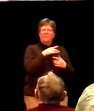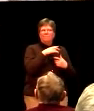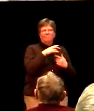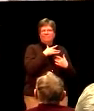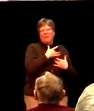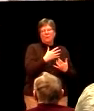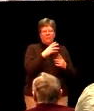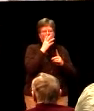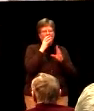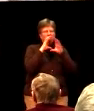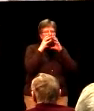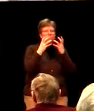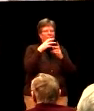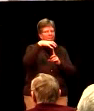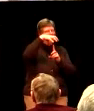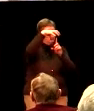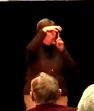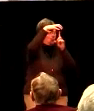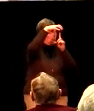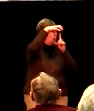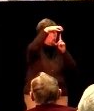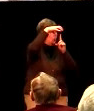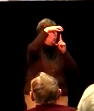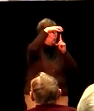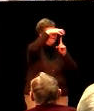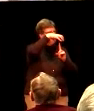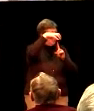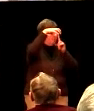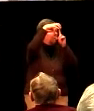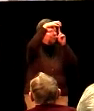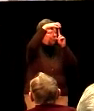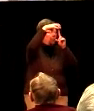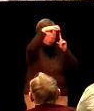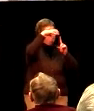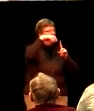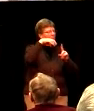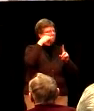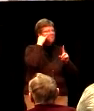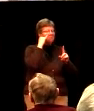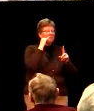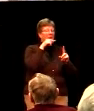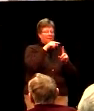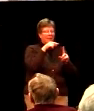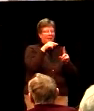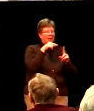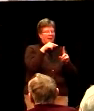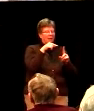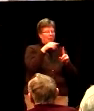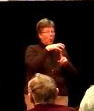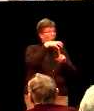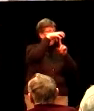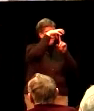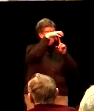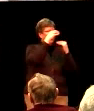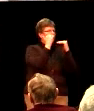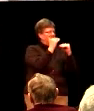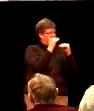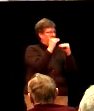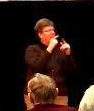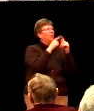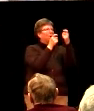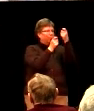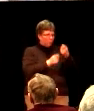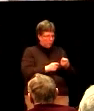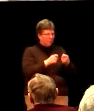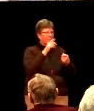some cases we are using UAVs to put the instrumentation up. They do just like a radio sonde, but they only go up a certain height and then we bring them back